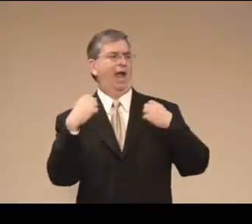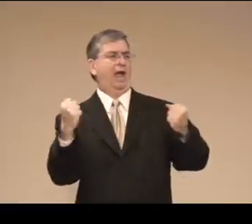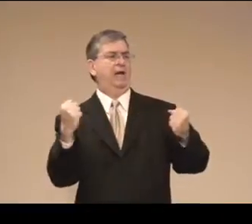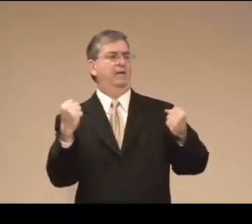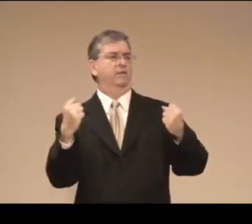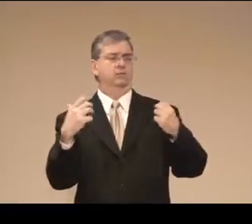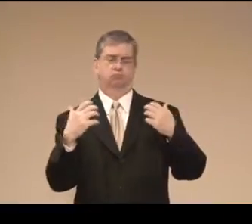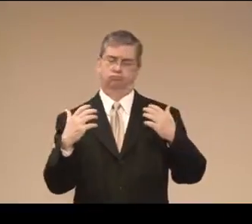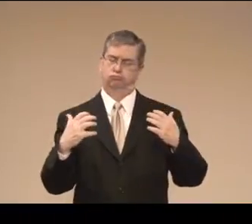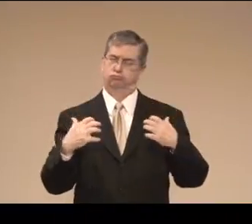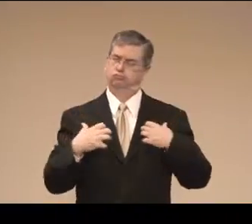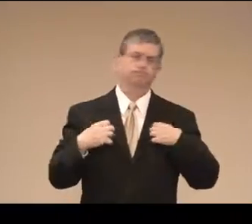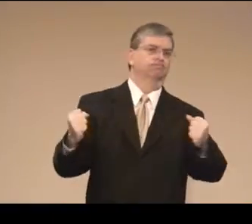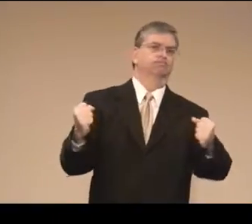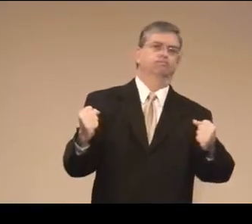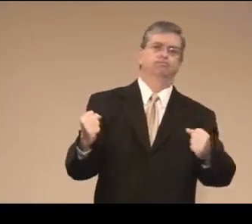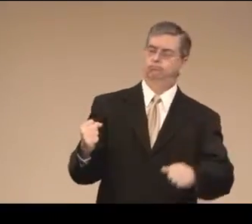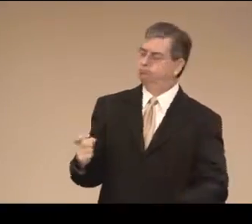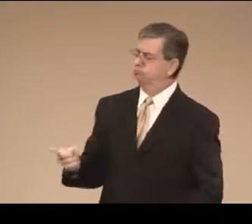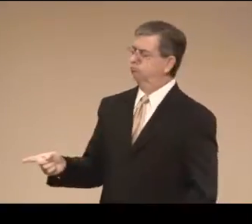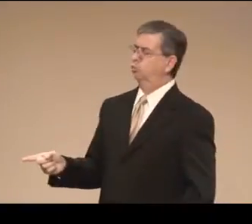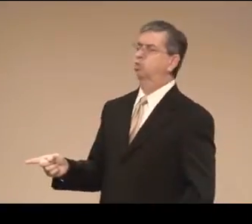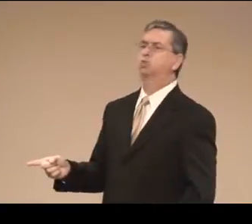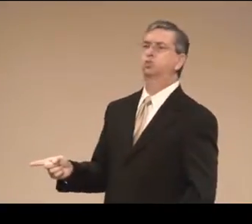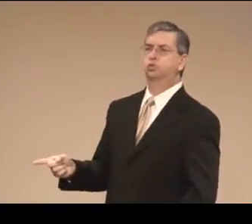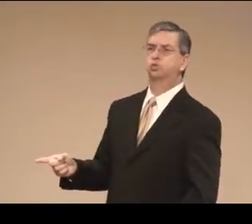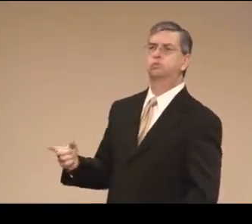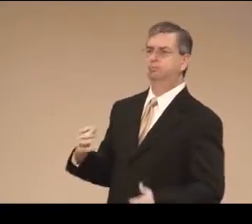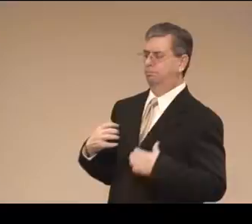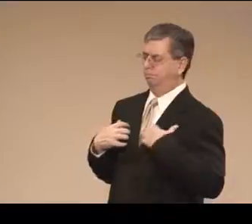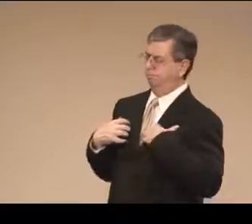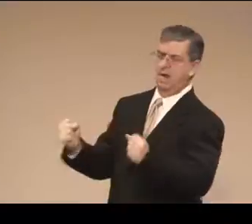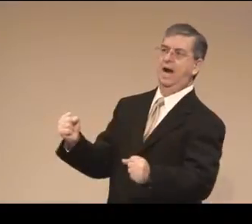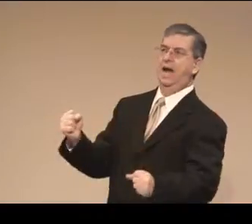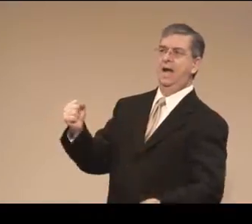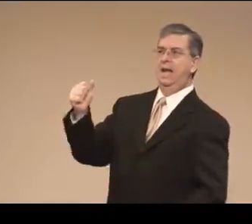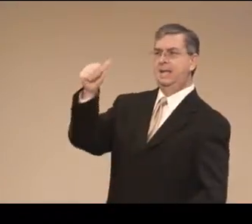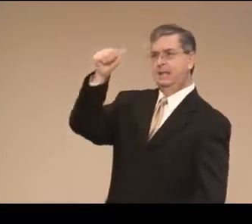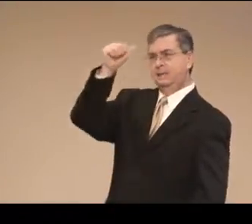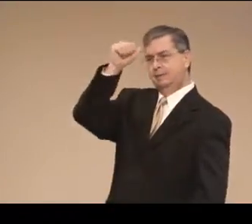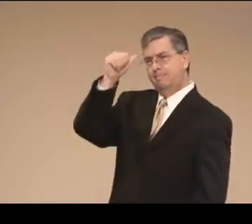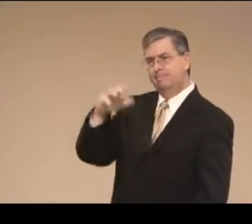valor," referring to a very brave and courageous Gideon.